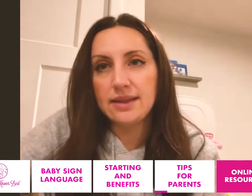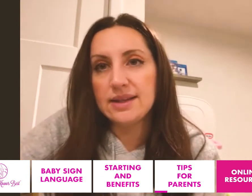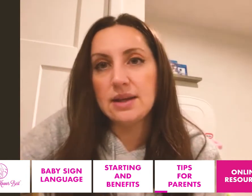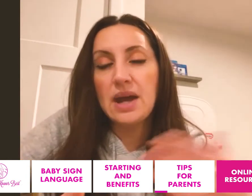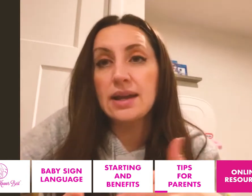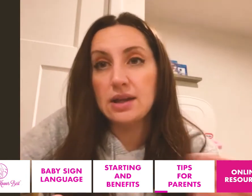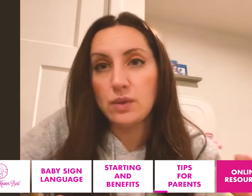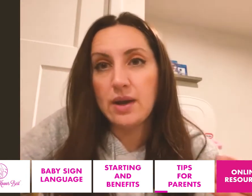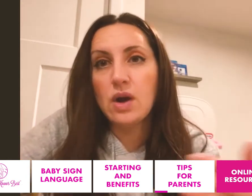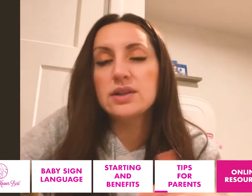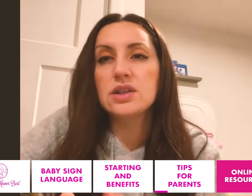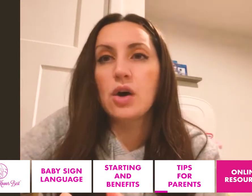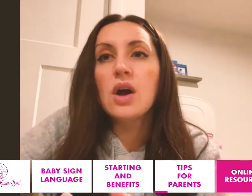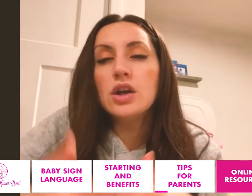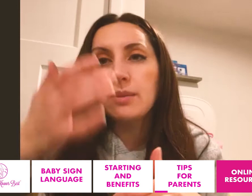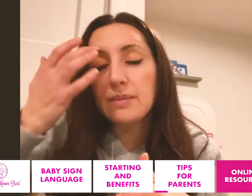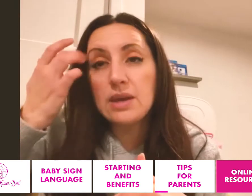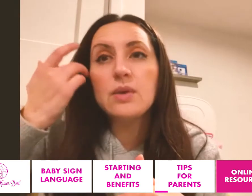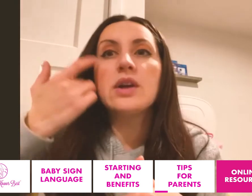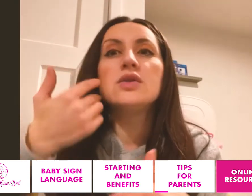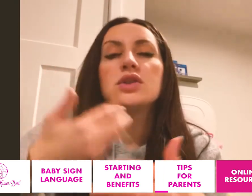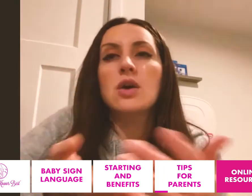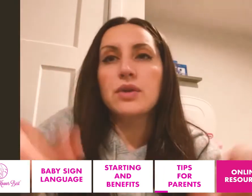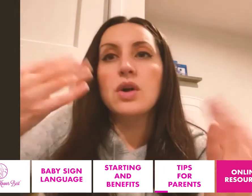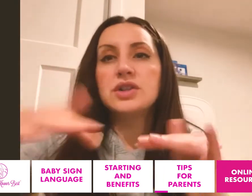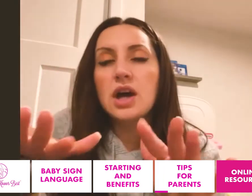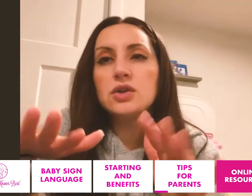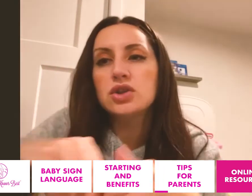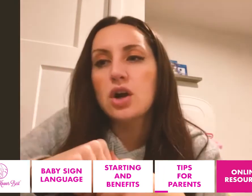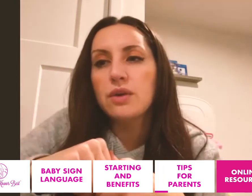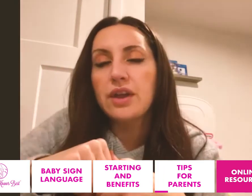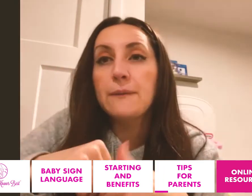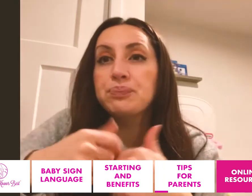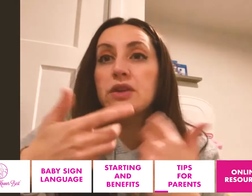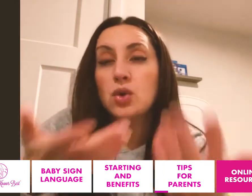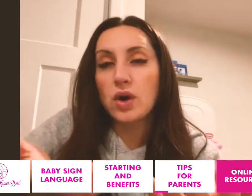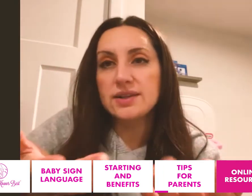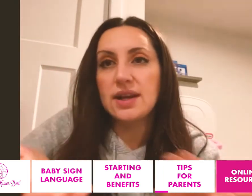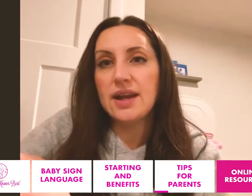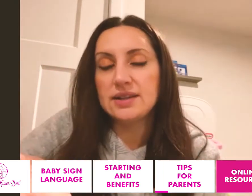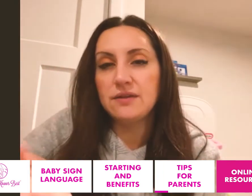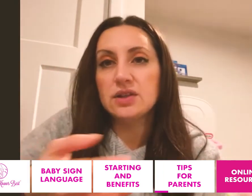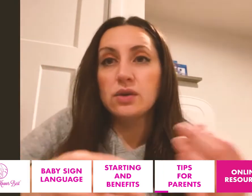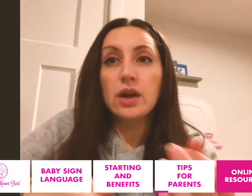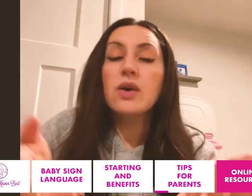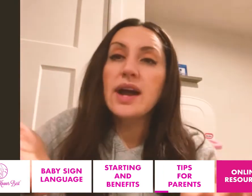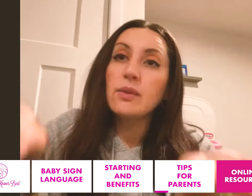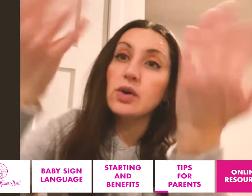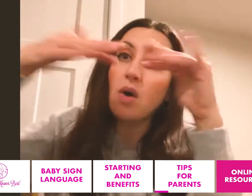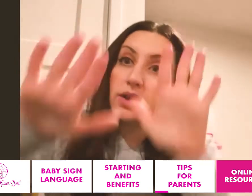I'm not getting what I want. So maybe when you start with all done, you start with like toys and activities. So like, okay, we're all